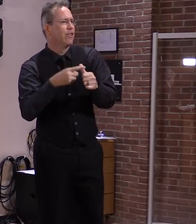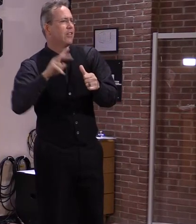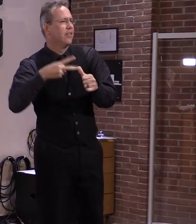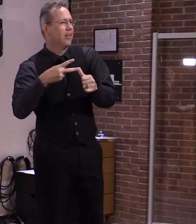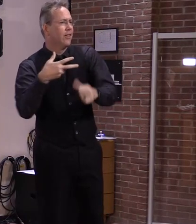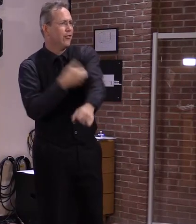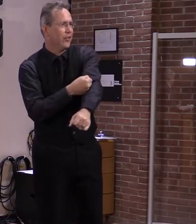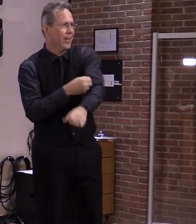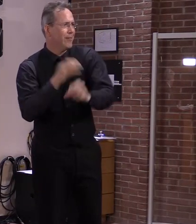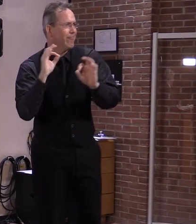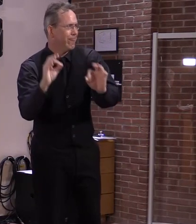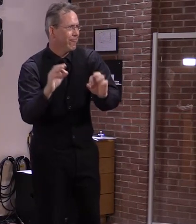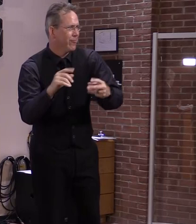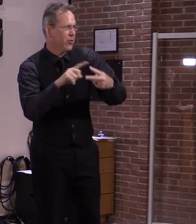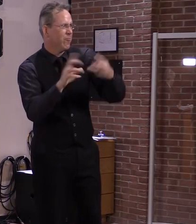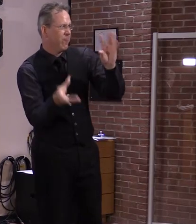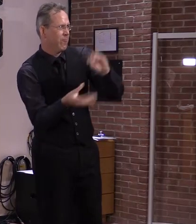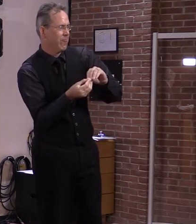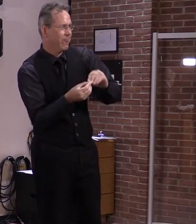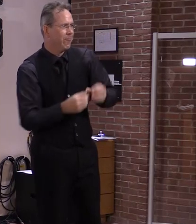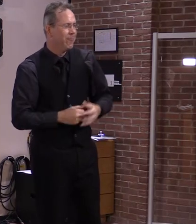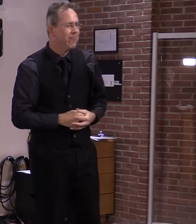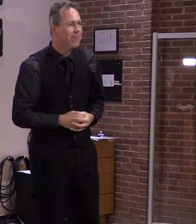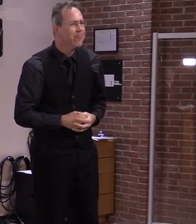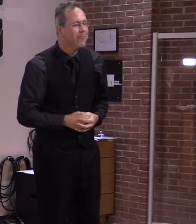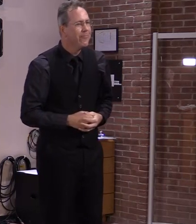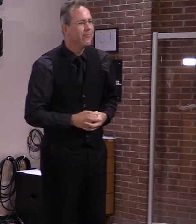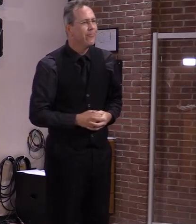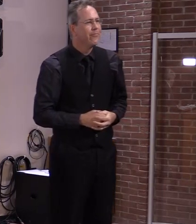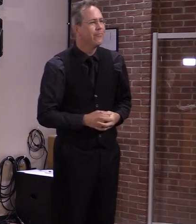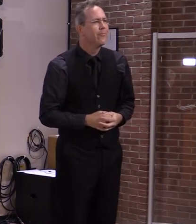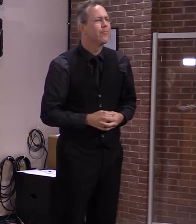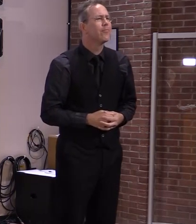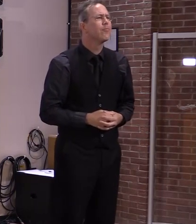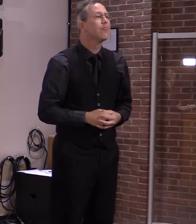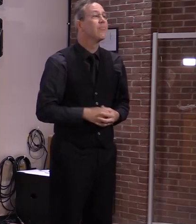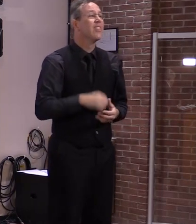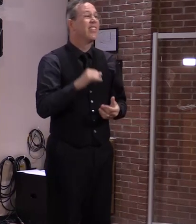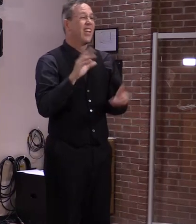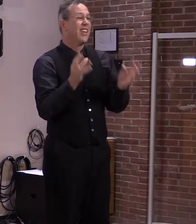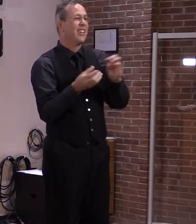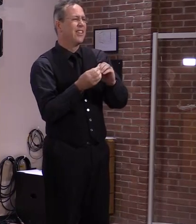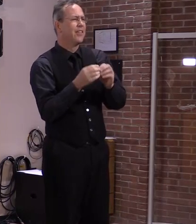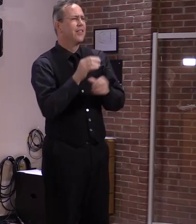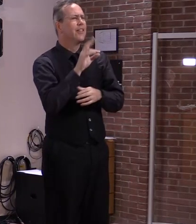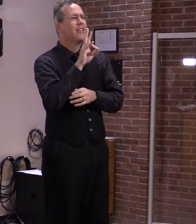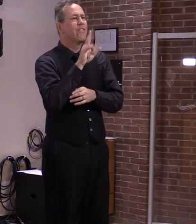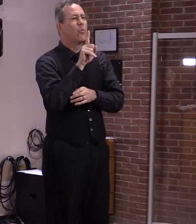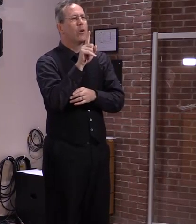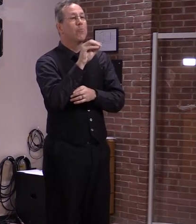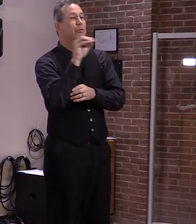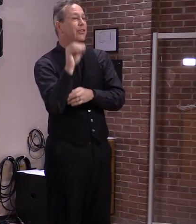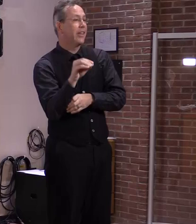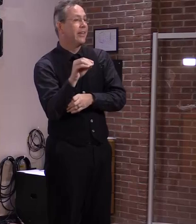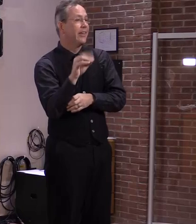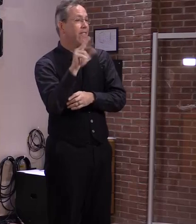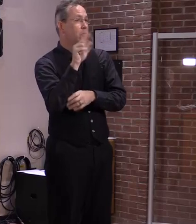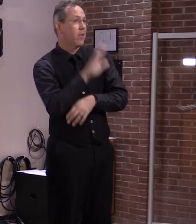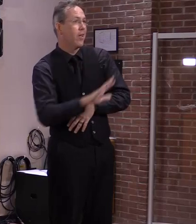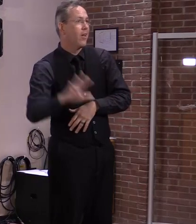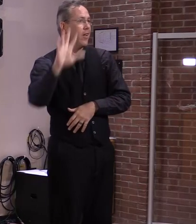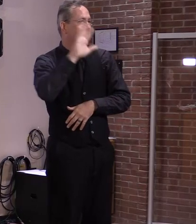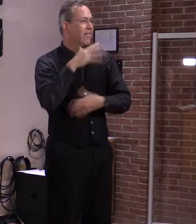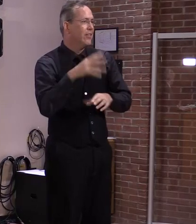with at least one dose, that's 71.6% of that population. And all Vermonters with at least one dose